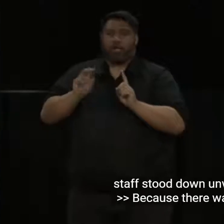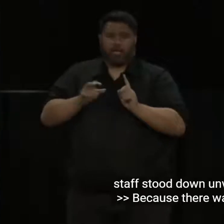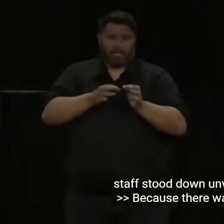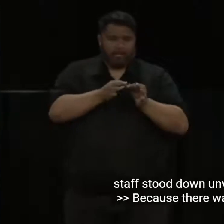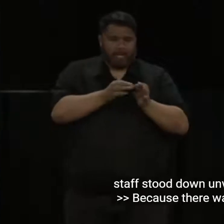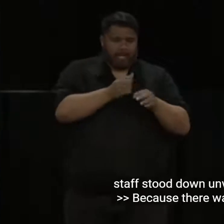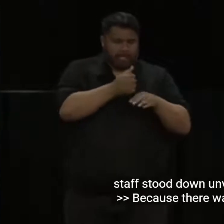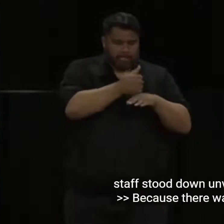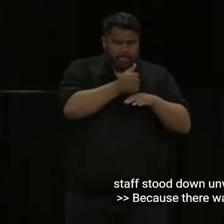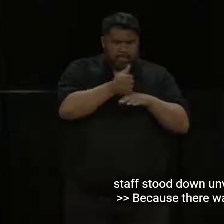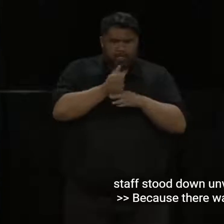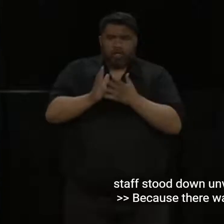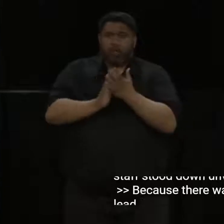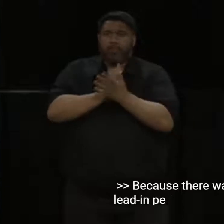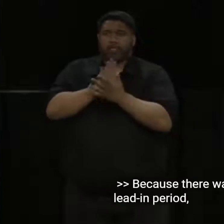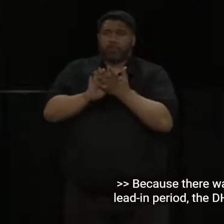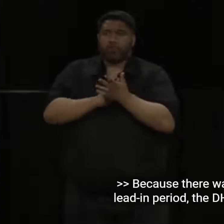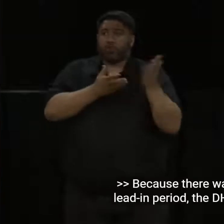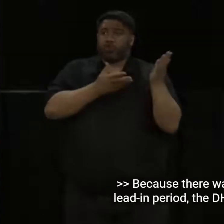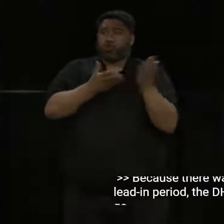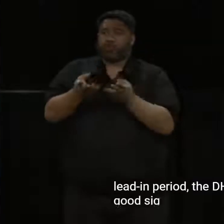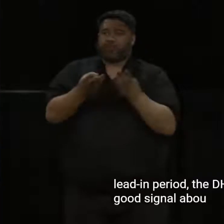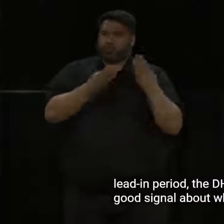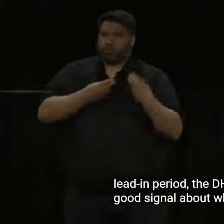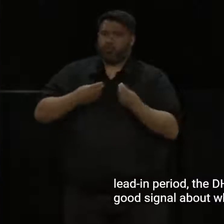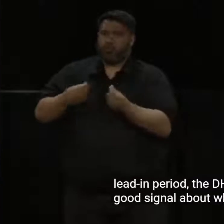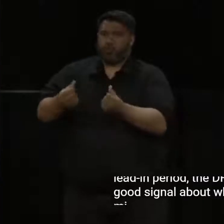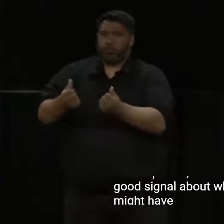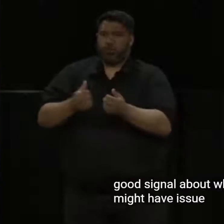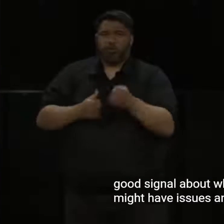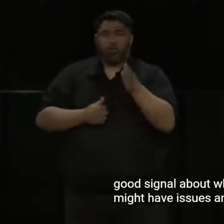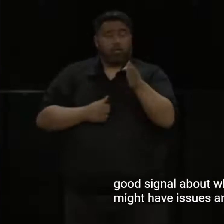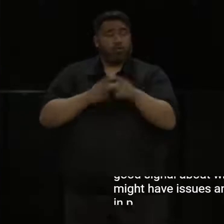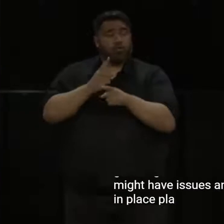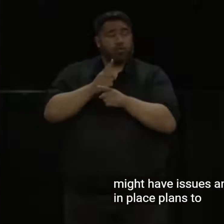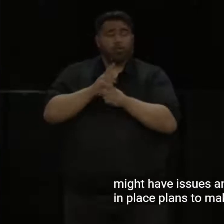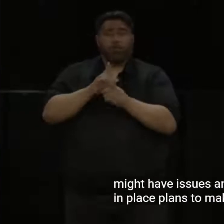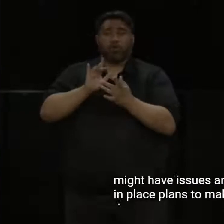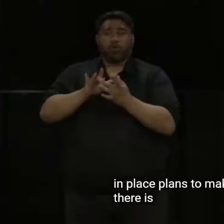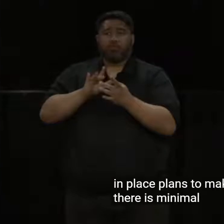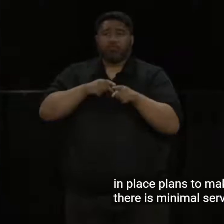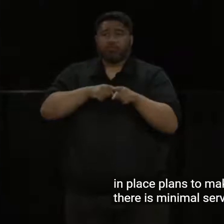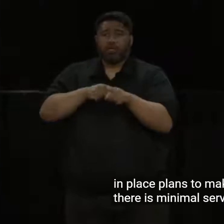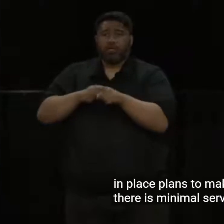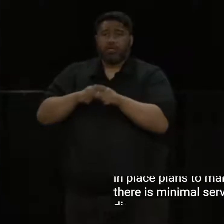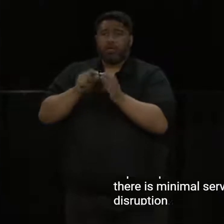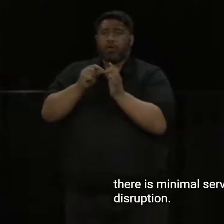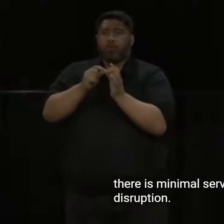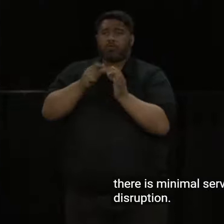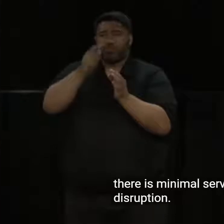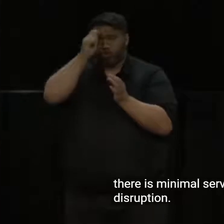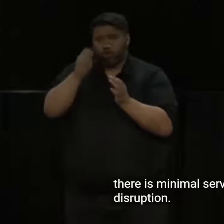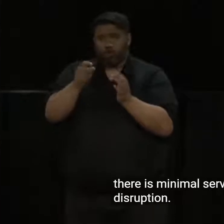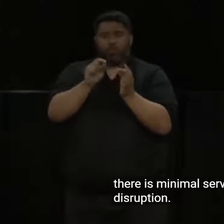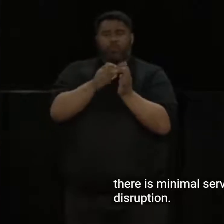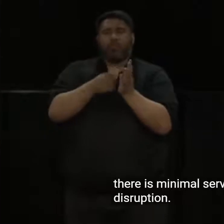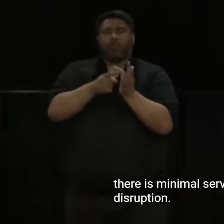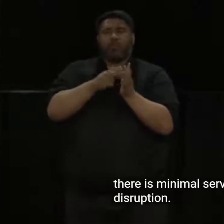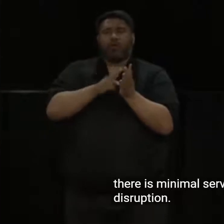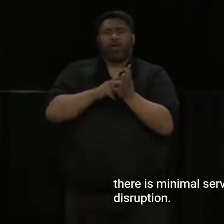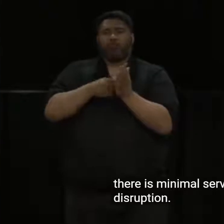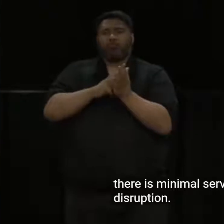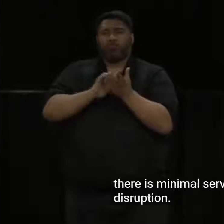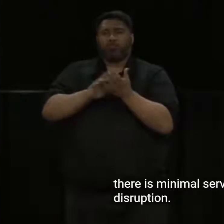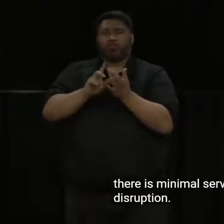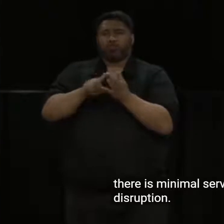is minimal service disruption. And really quickly on contact tracing, so Brian Roche warned in February the contact